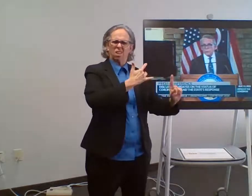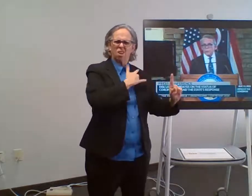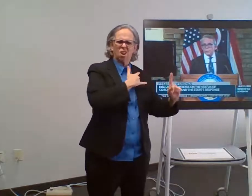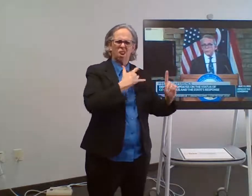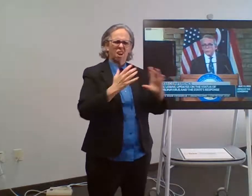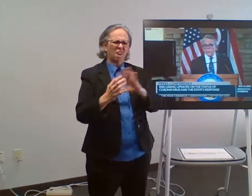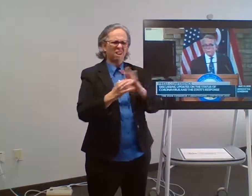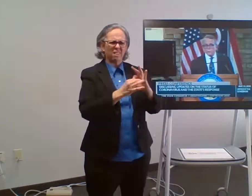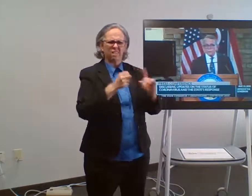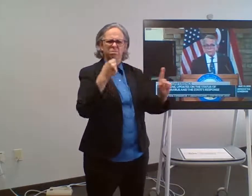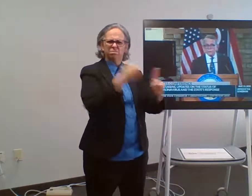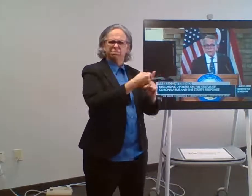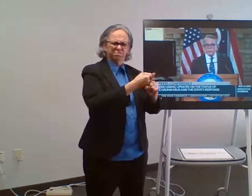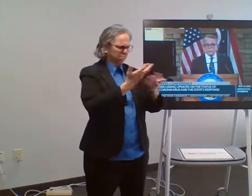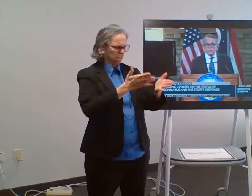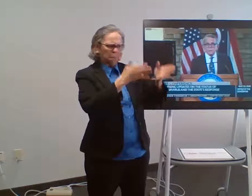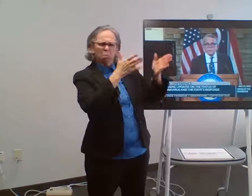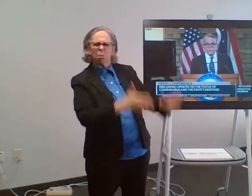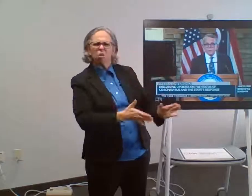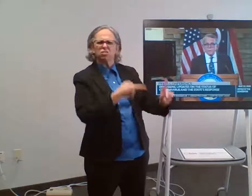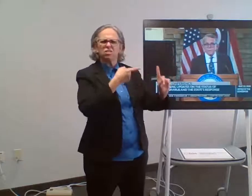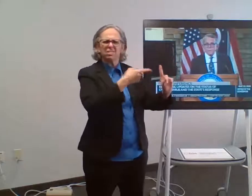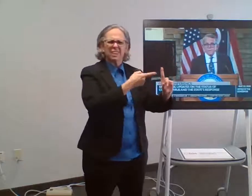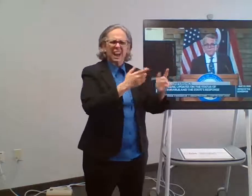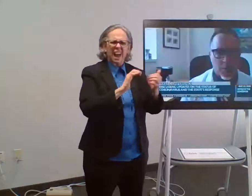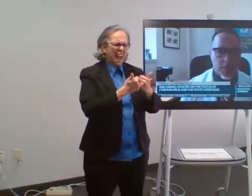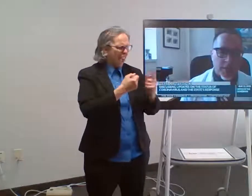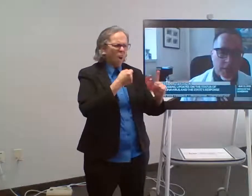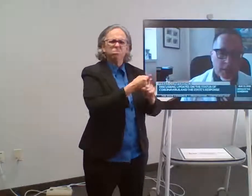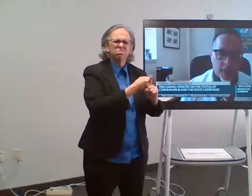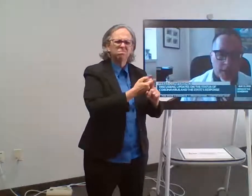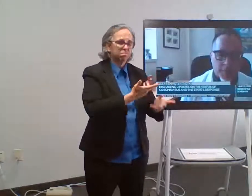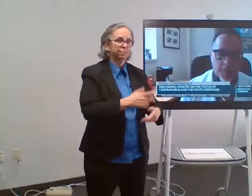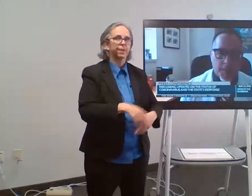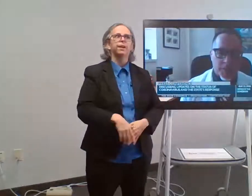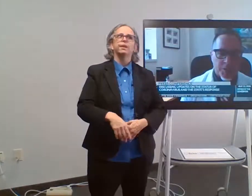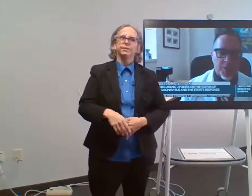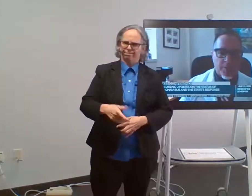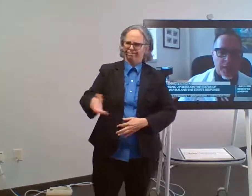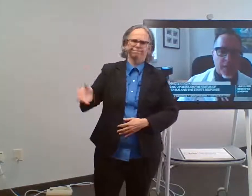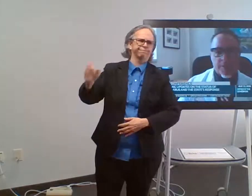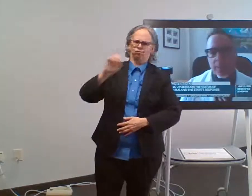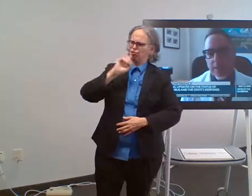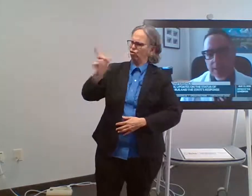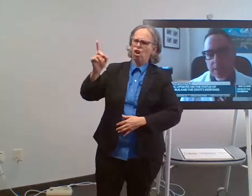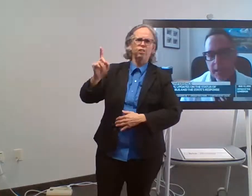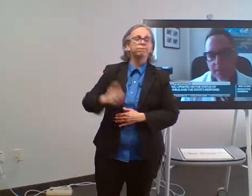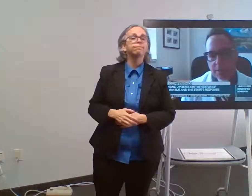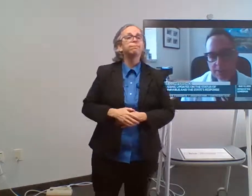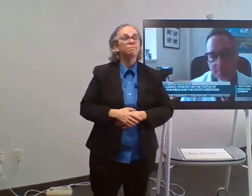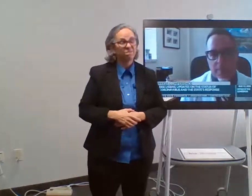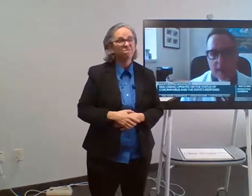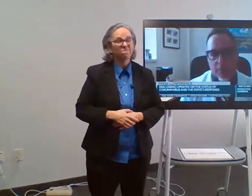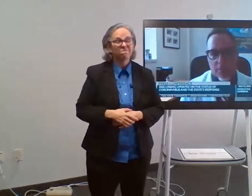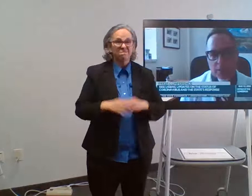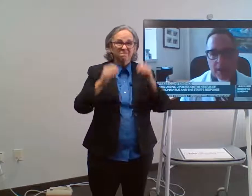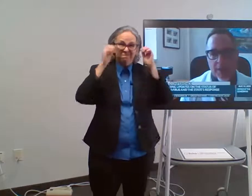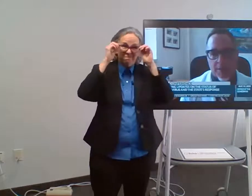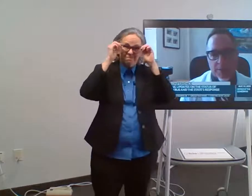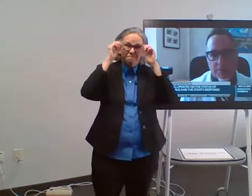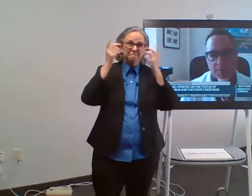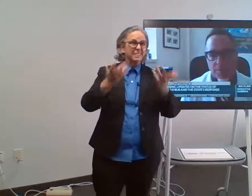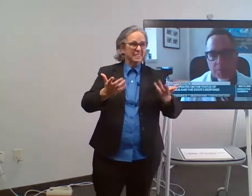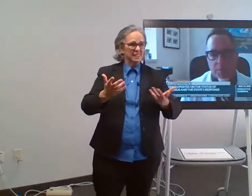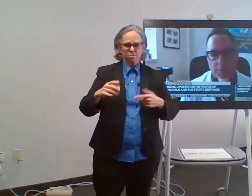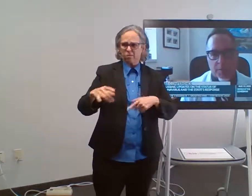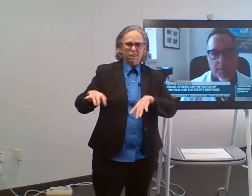someone who has the coronavirus. Sure, absolutely. The concern of late has been the diagnosis of